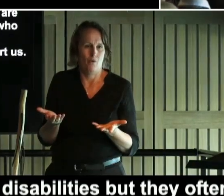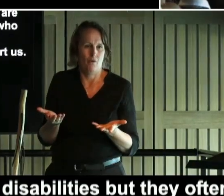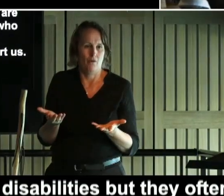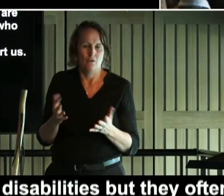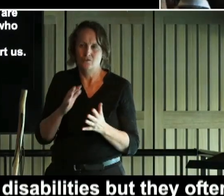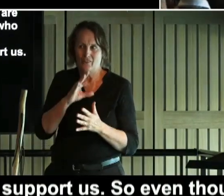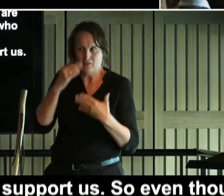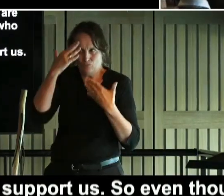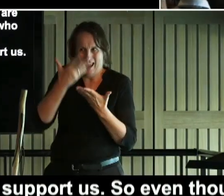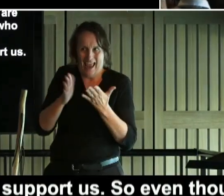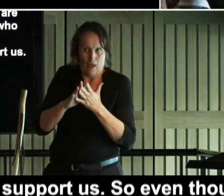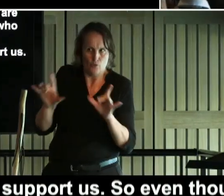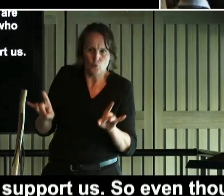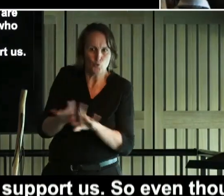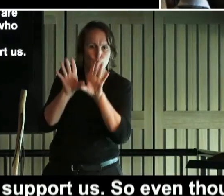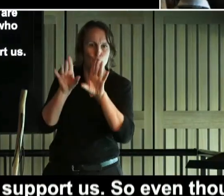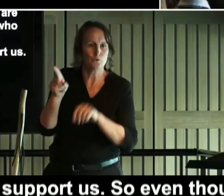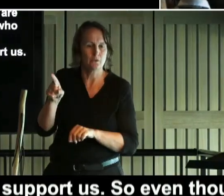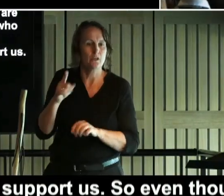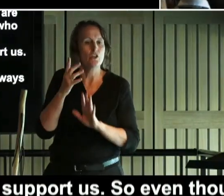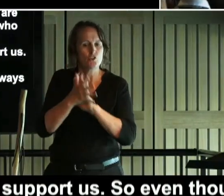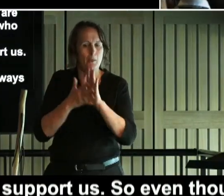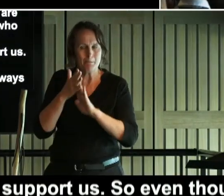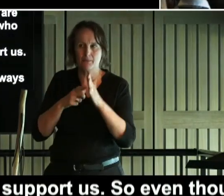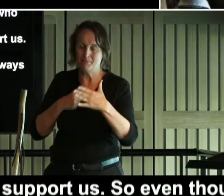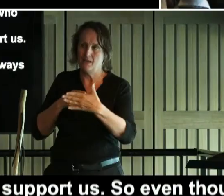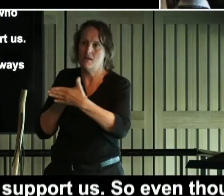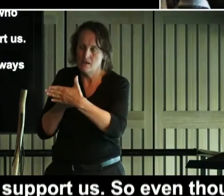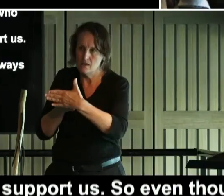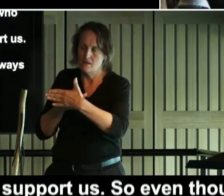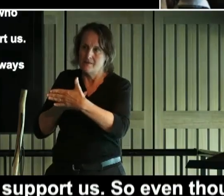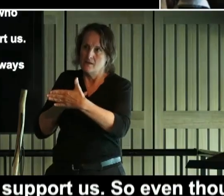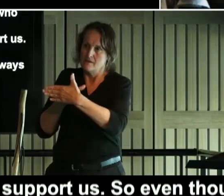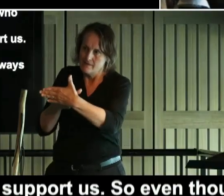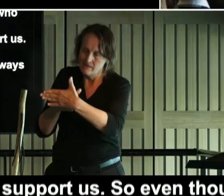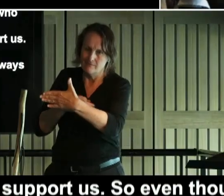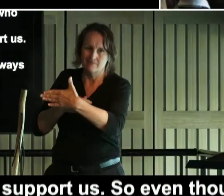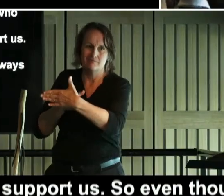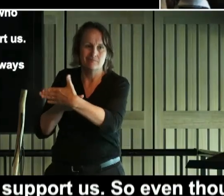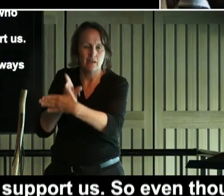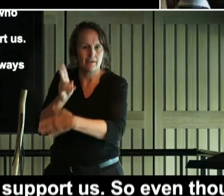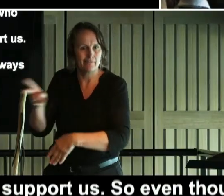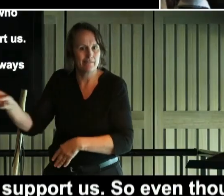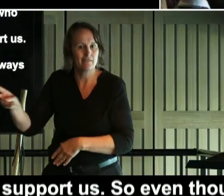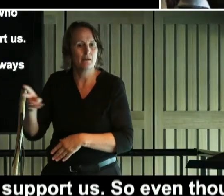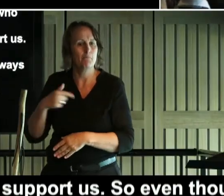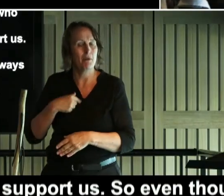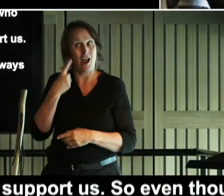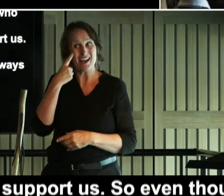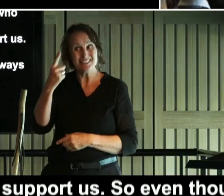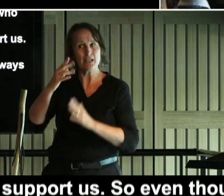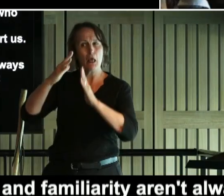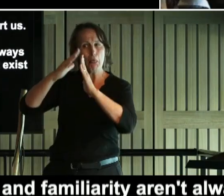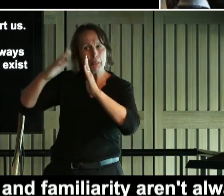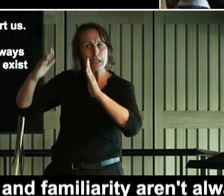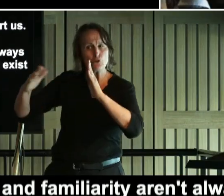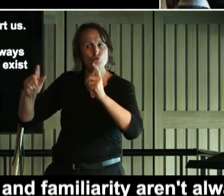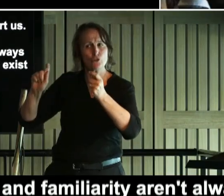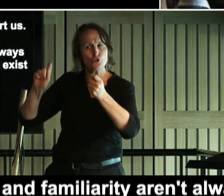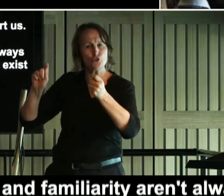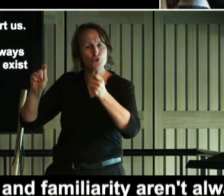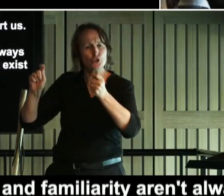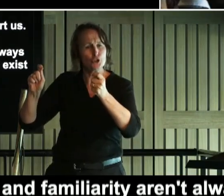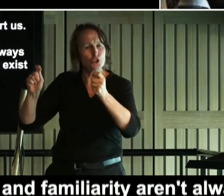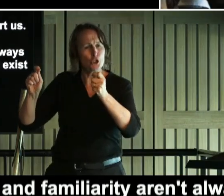always in place. This creates hurdles that shouldn't exist, but I also see the industry slowly